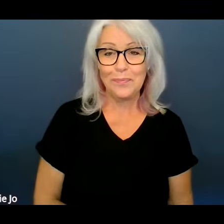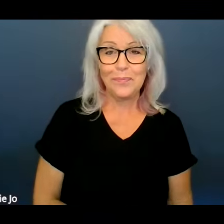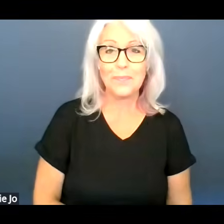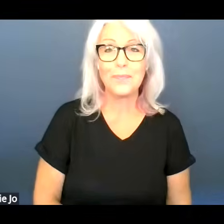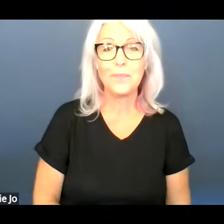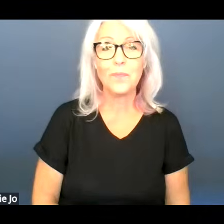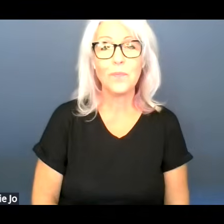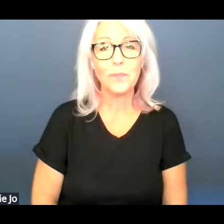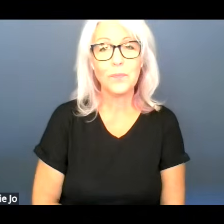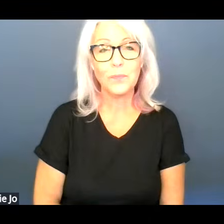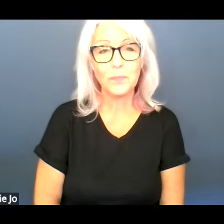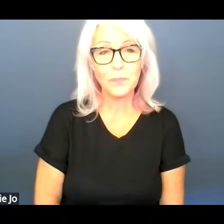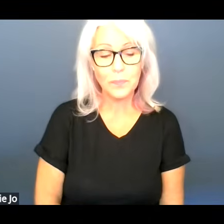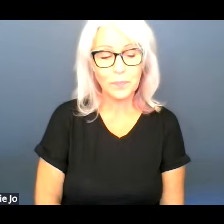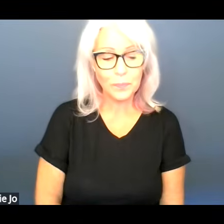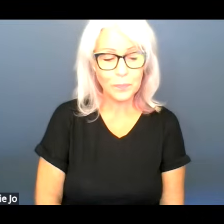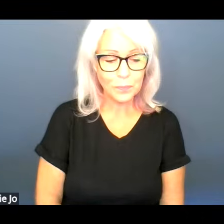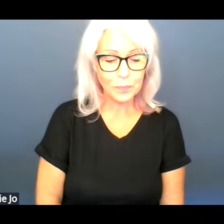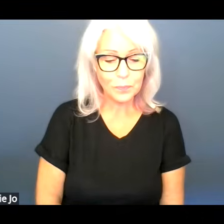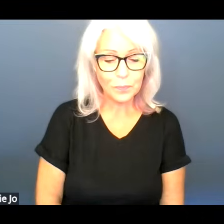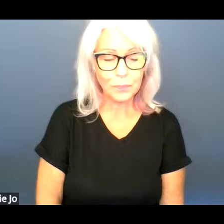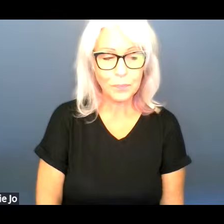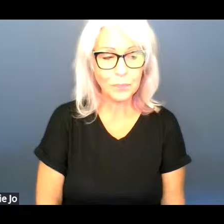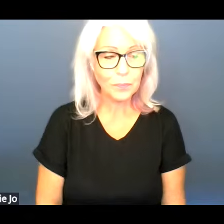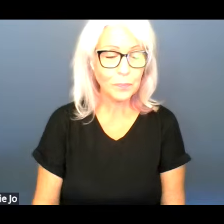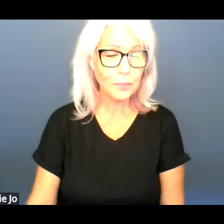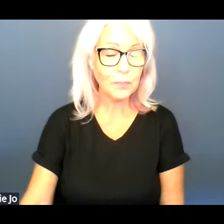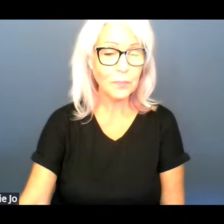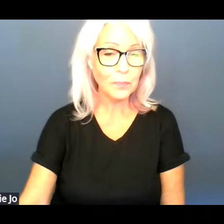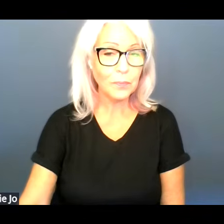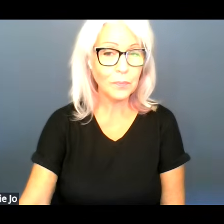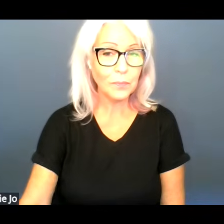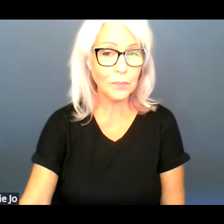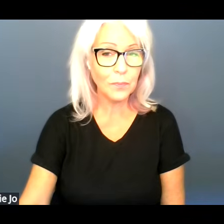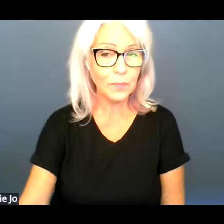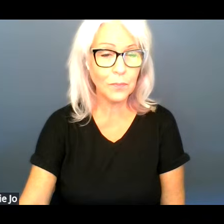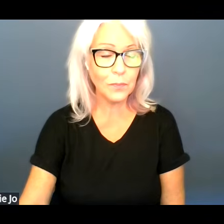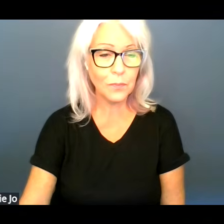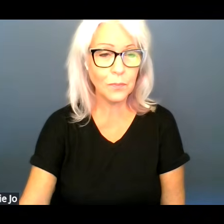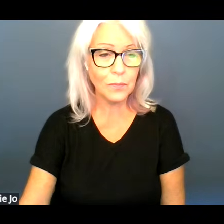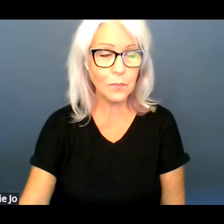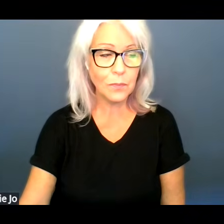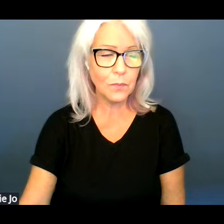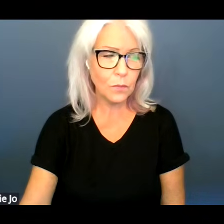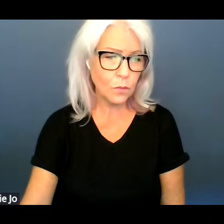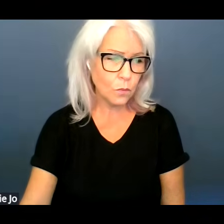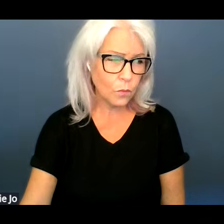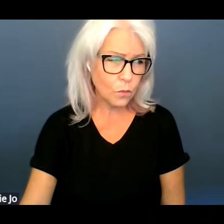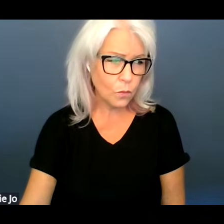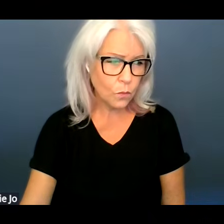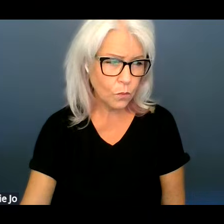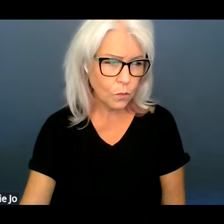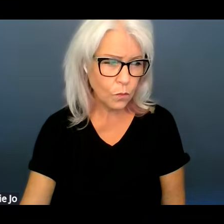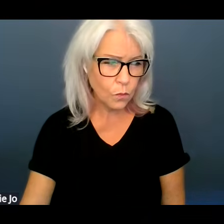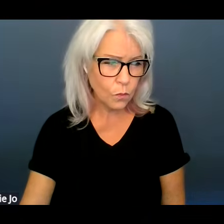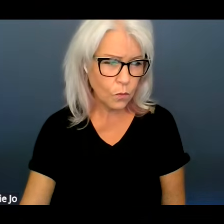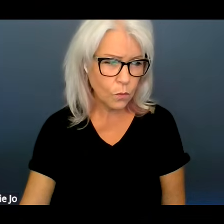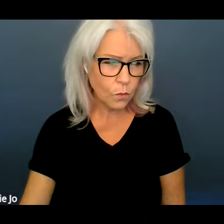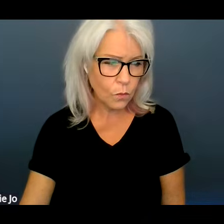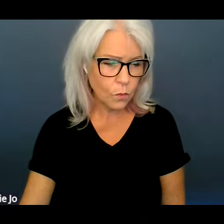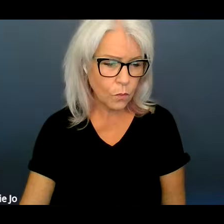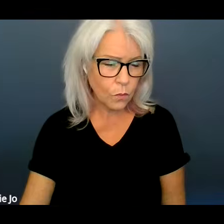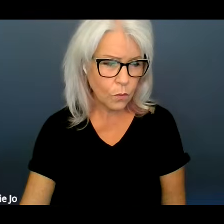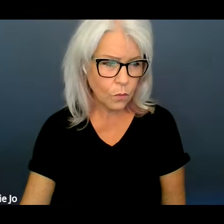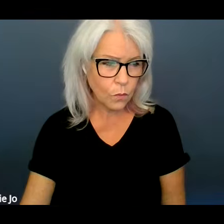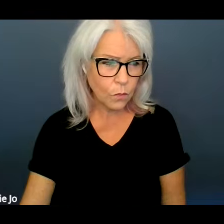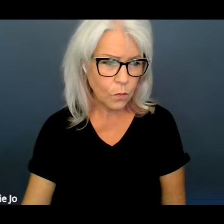Yeah, you know, again, Did you hear, Mr. Brady say, I do not recall that, that was